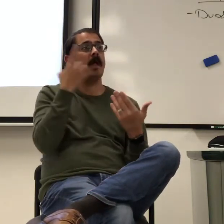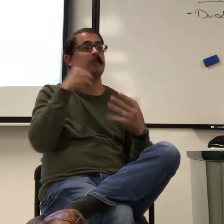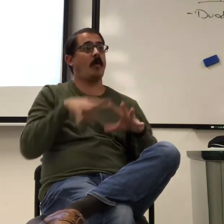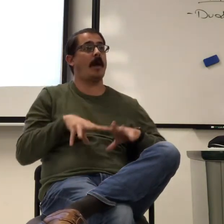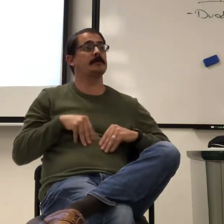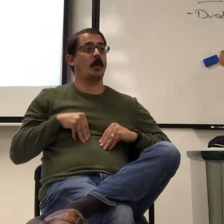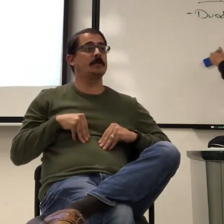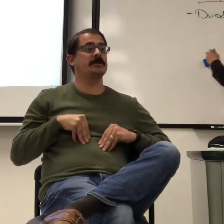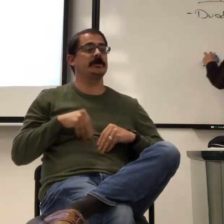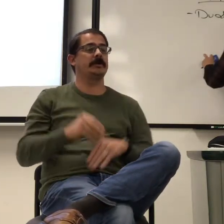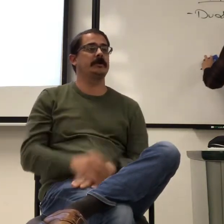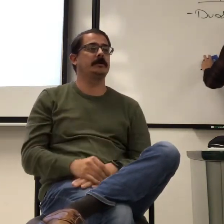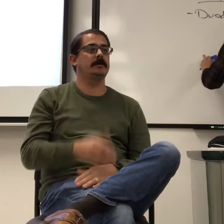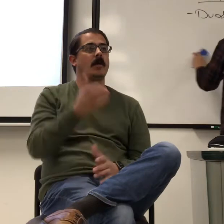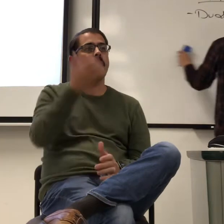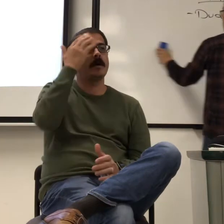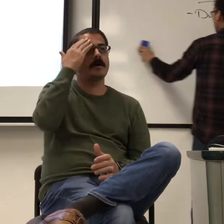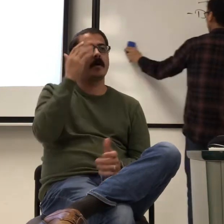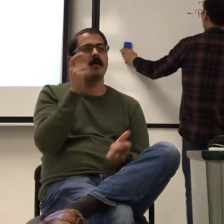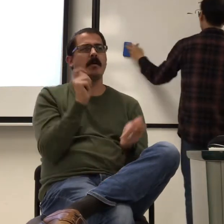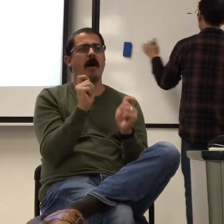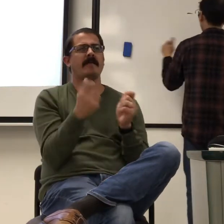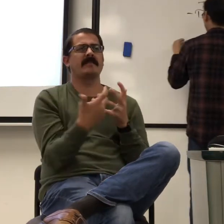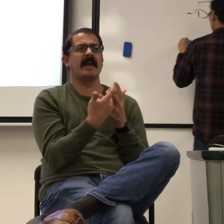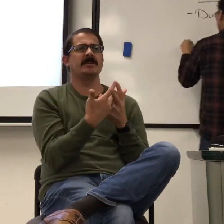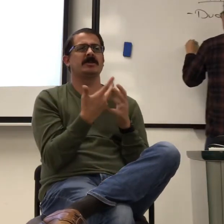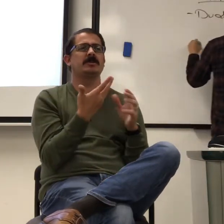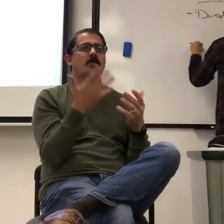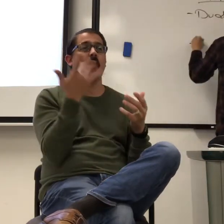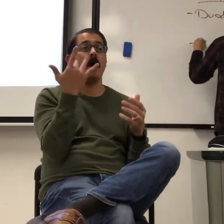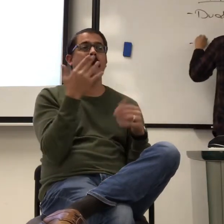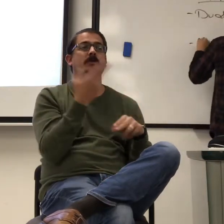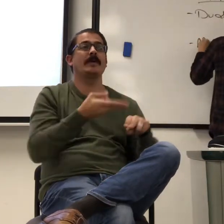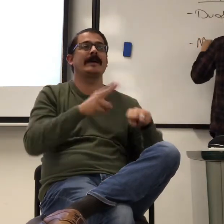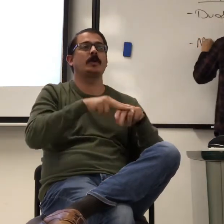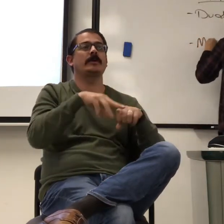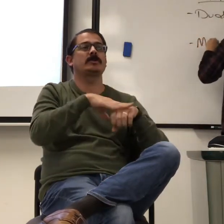know are modifications to increase surface area.